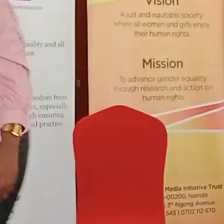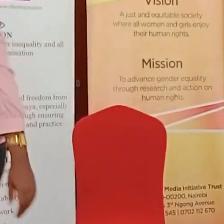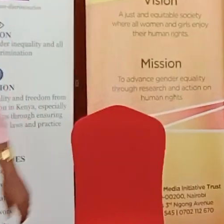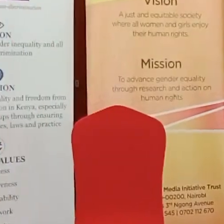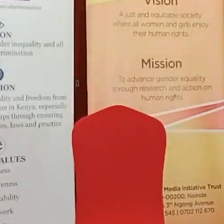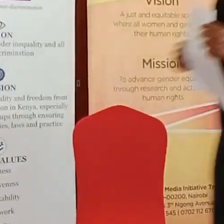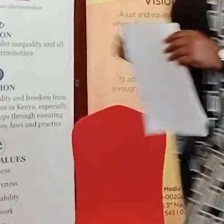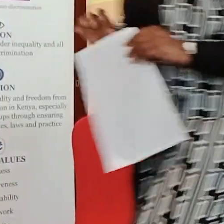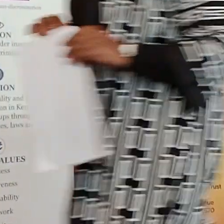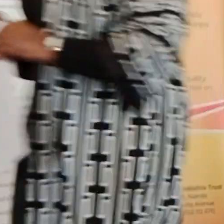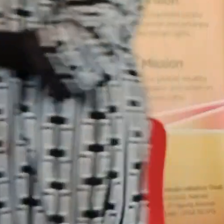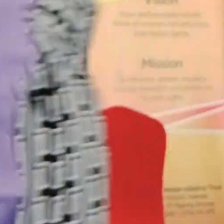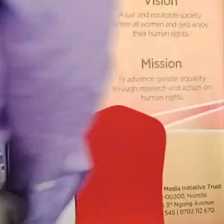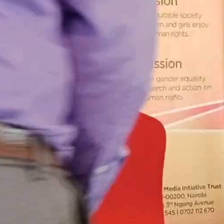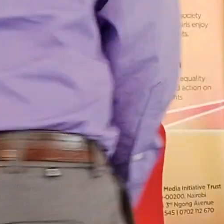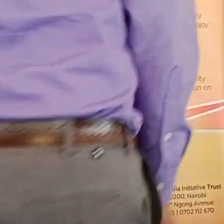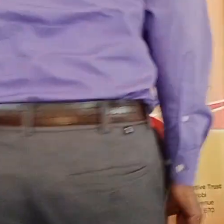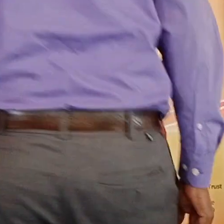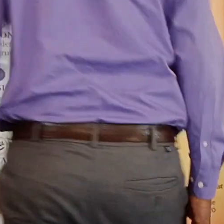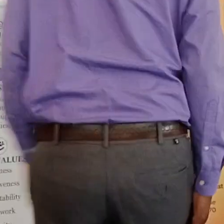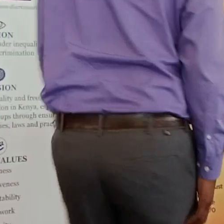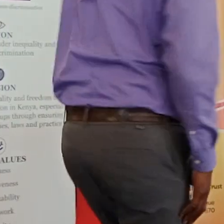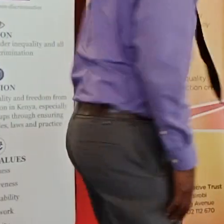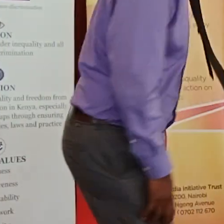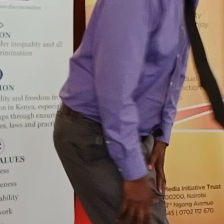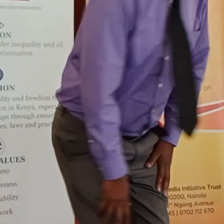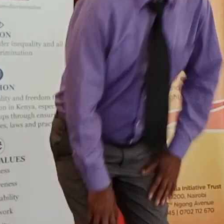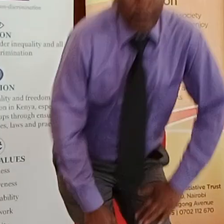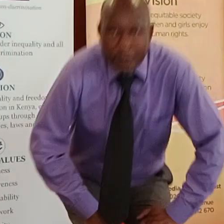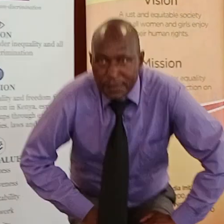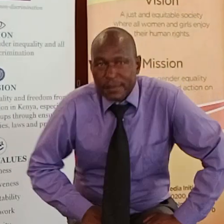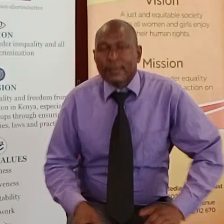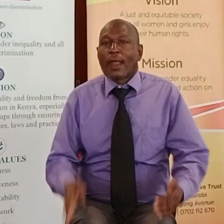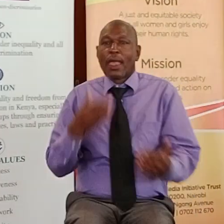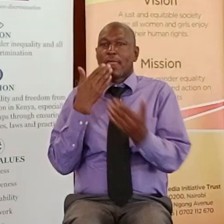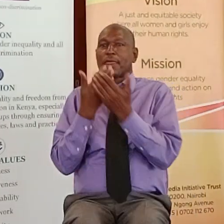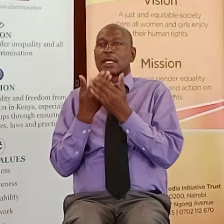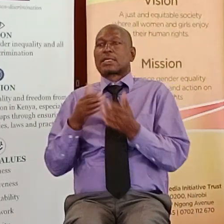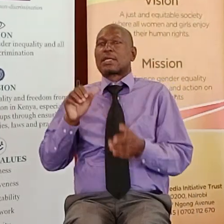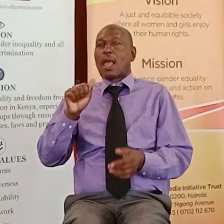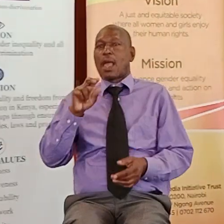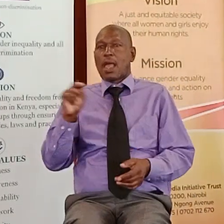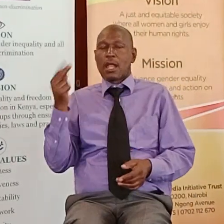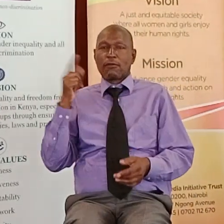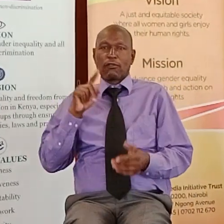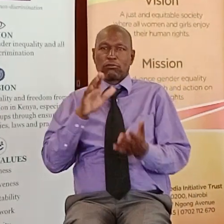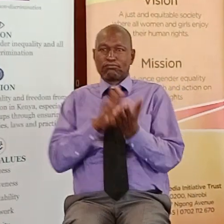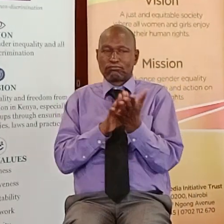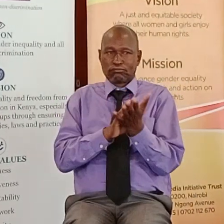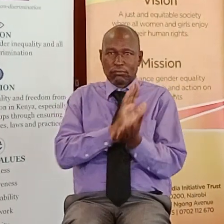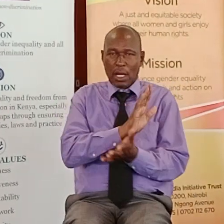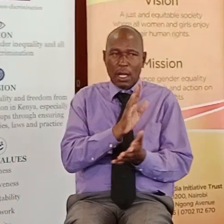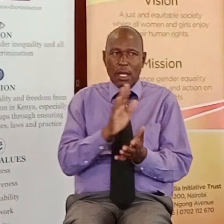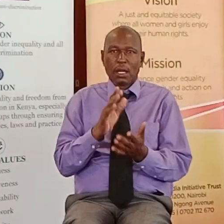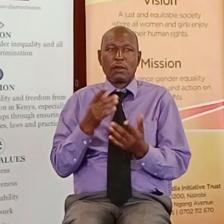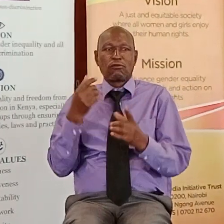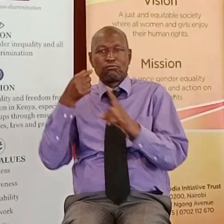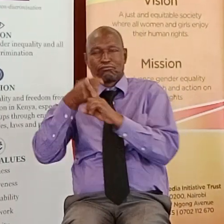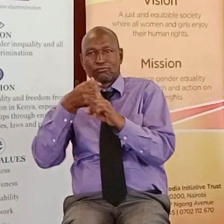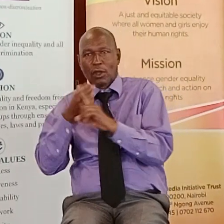Thank you, Anne, for those remarks. There's need to advocate for change of these discriminatory social norms.